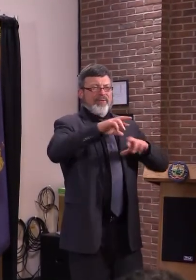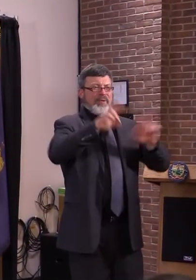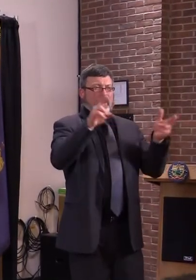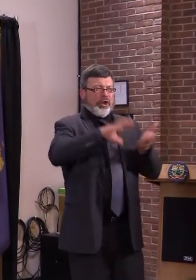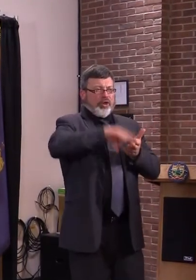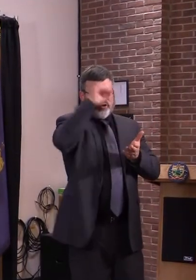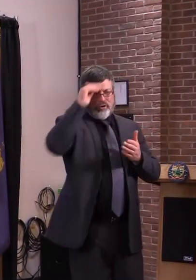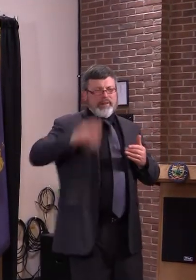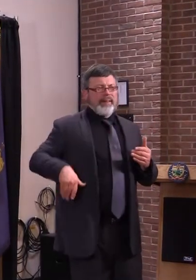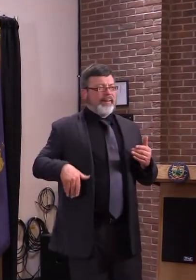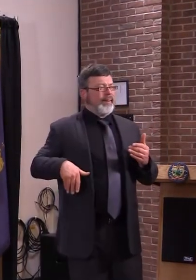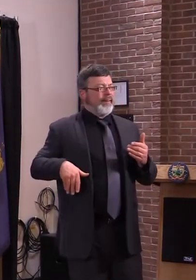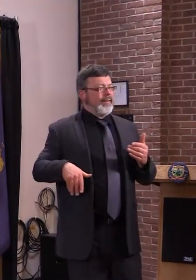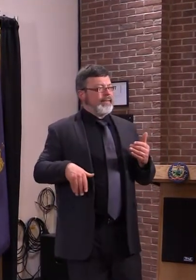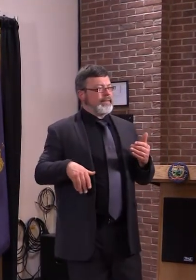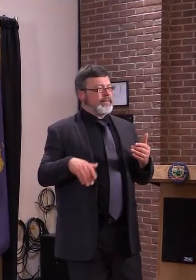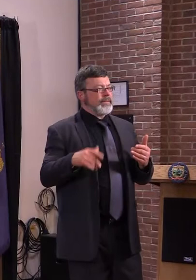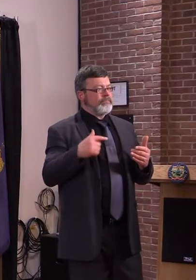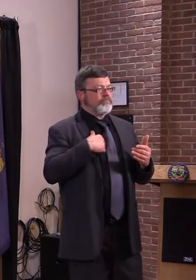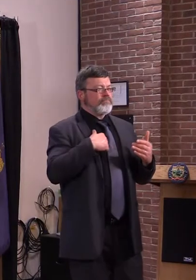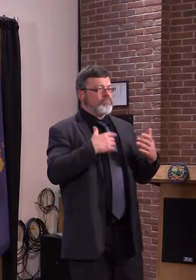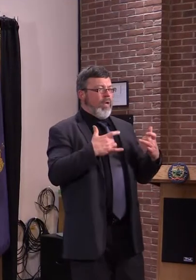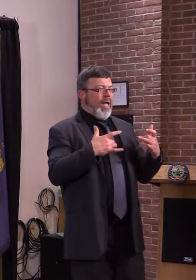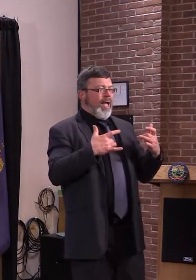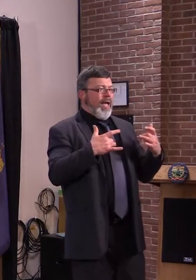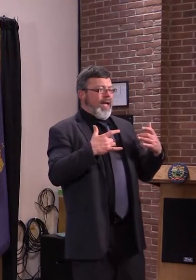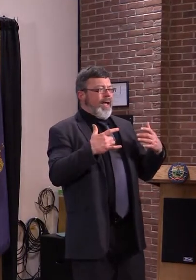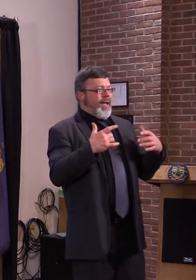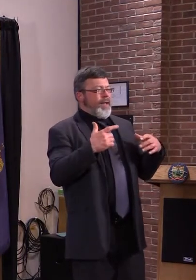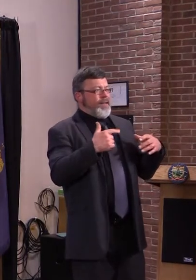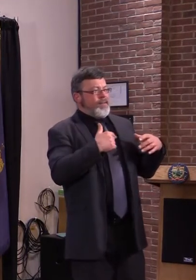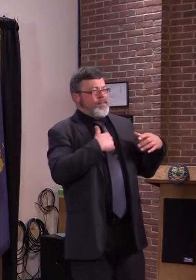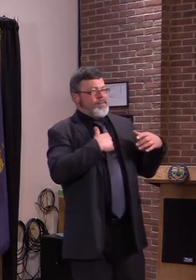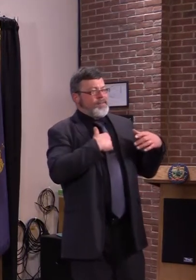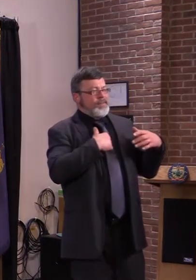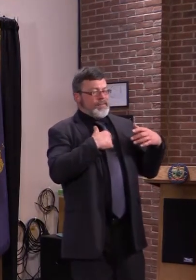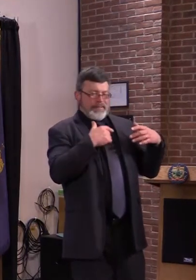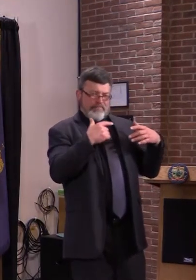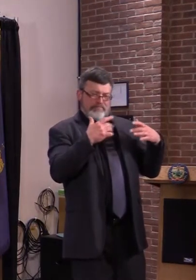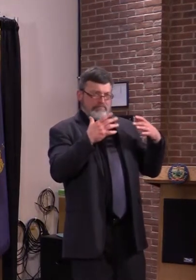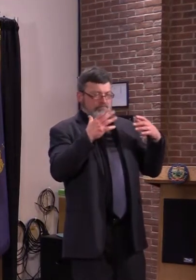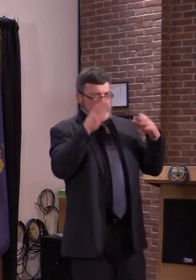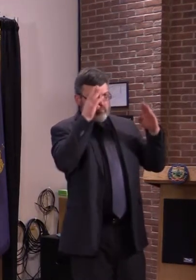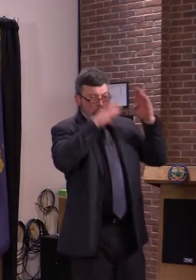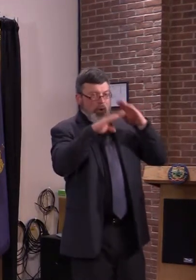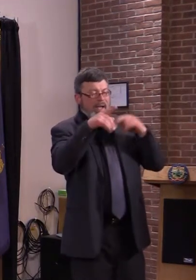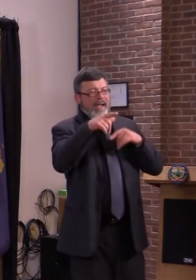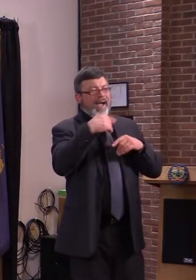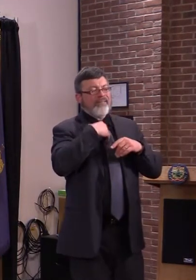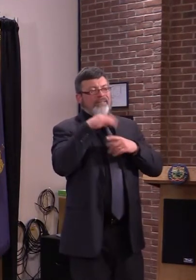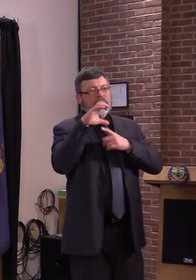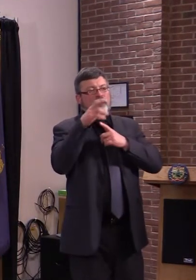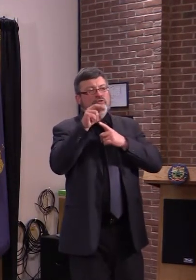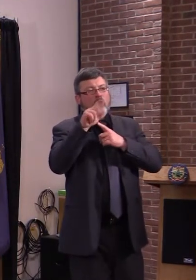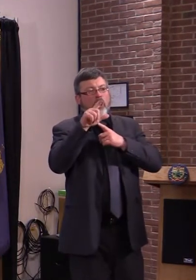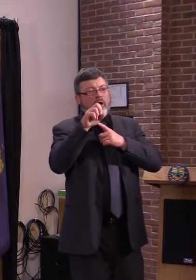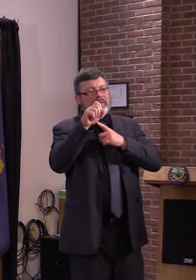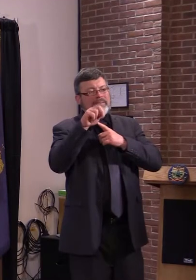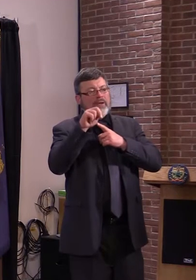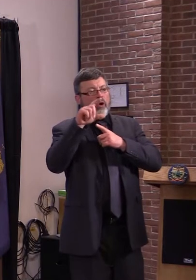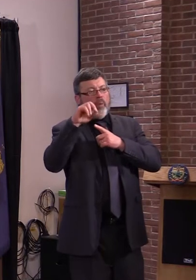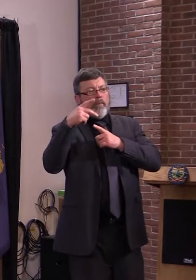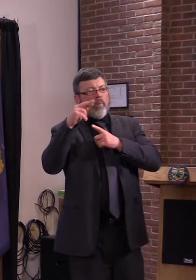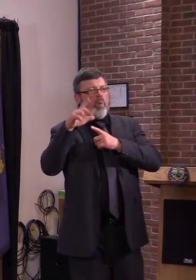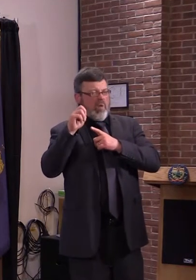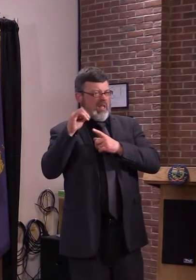the so-called Charleston loophole. I'm not sure if it's really a loophole. It was put there intentionally by Congress